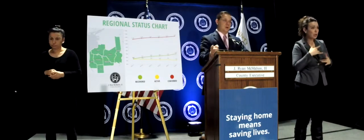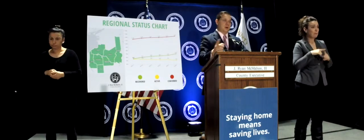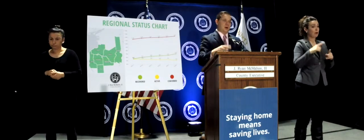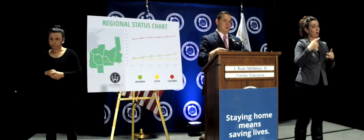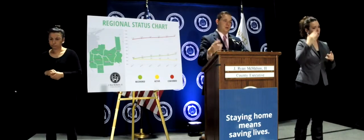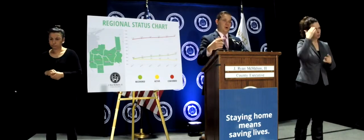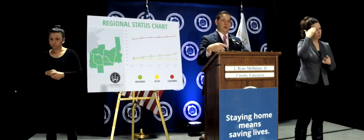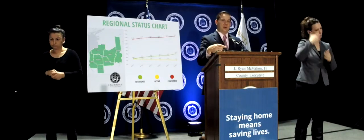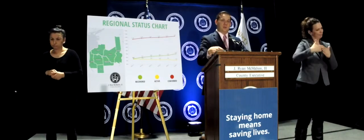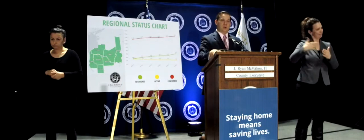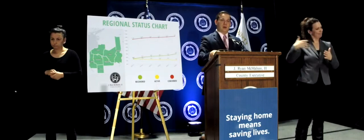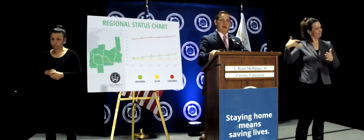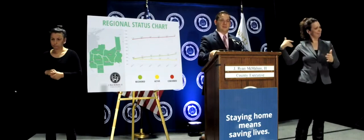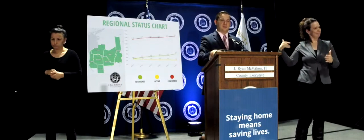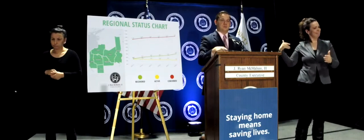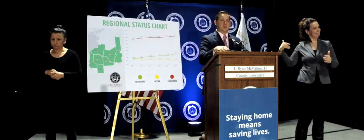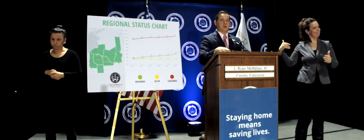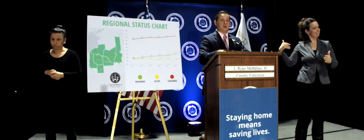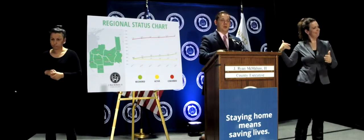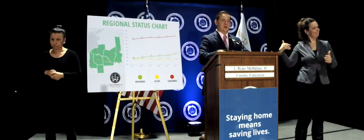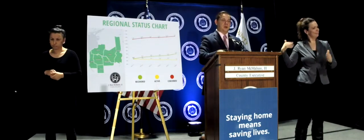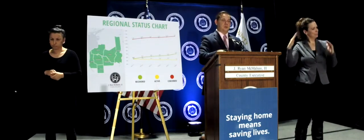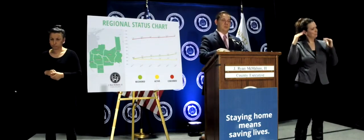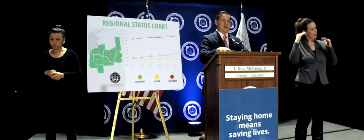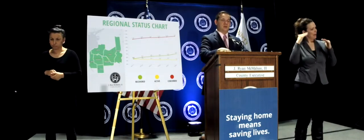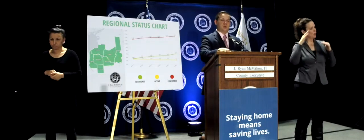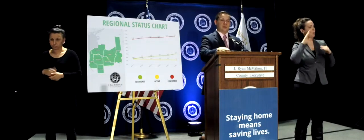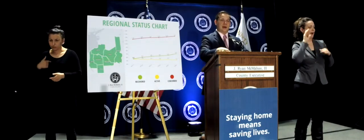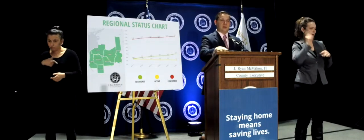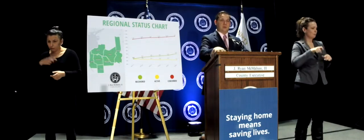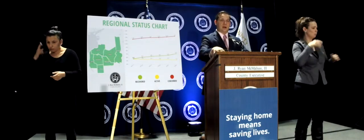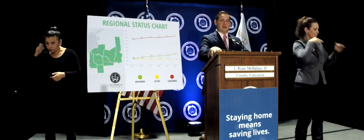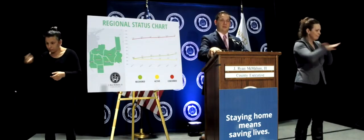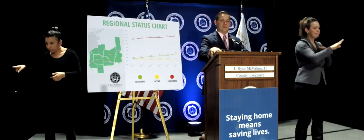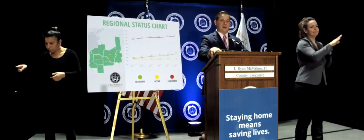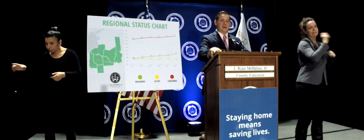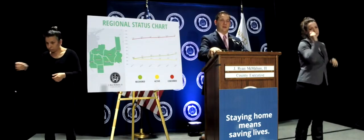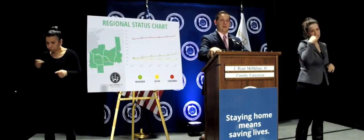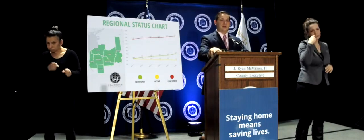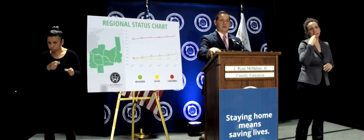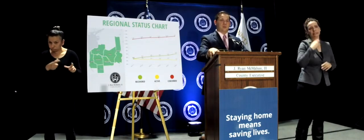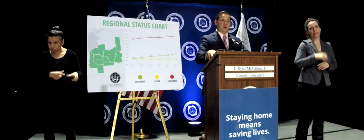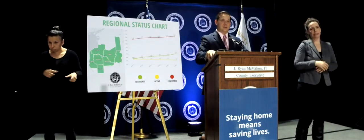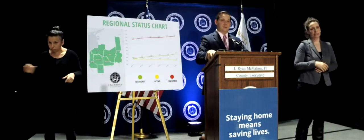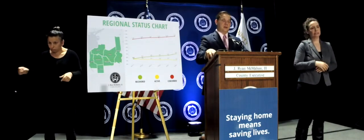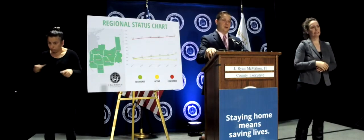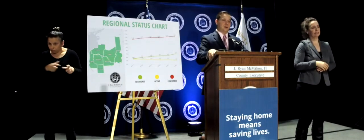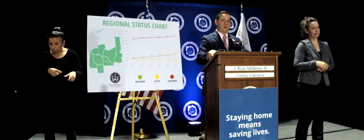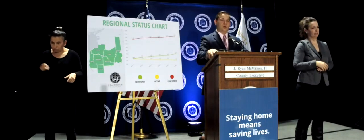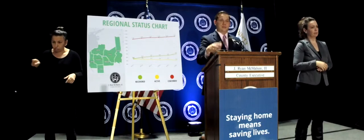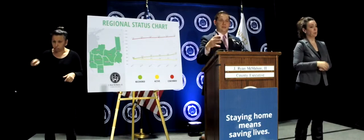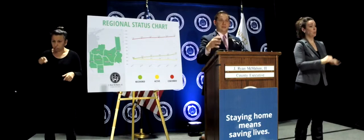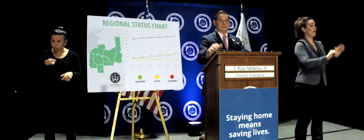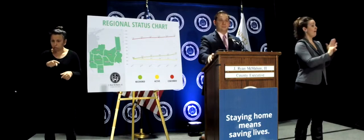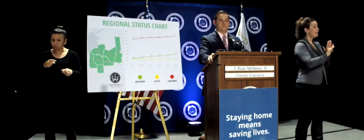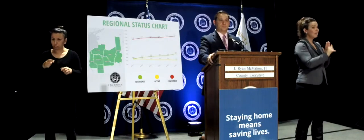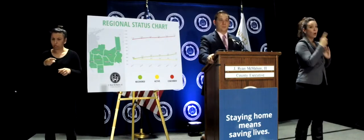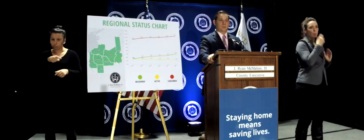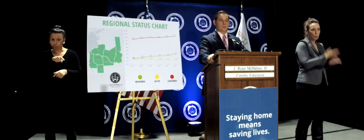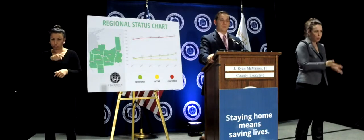them. We know we're going to get more positives, but by doing that, we're identifying and we're isolating and